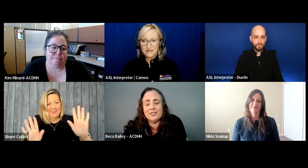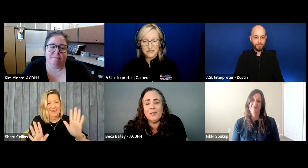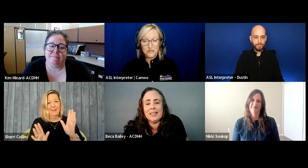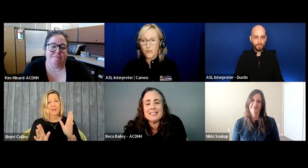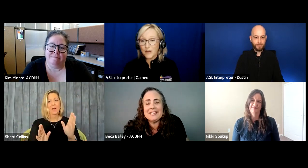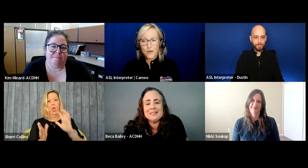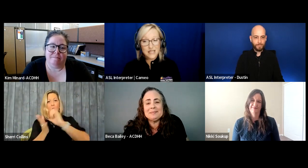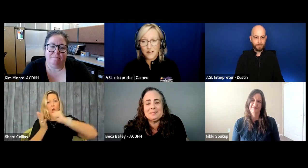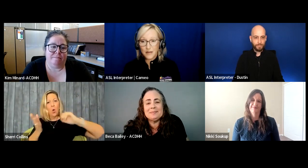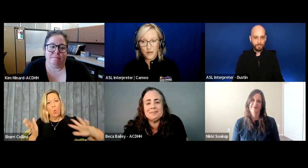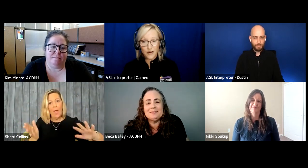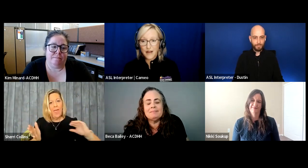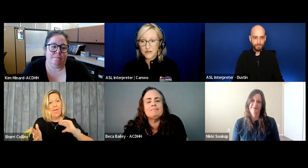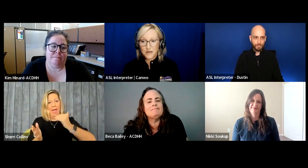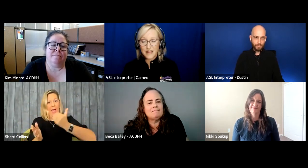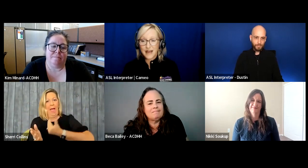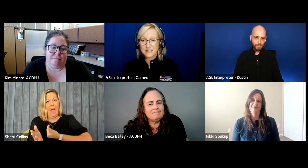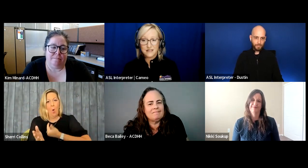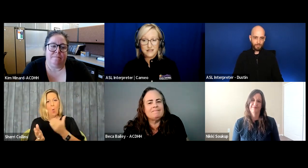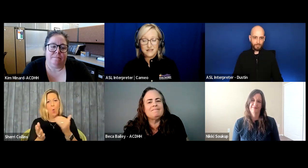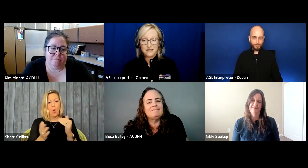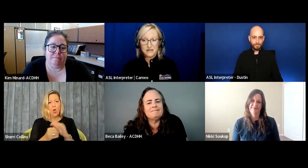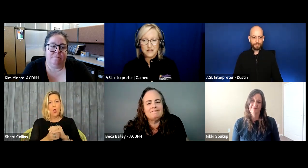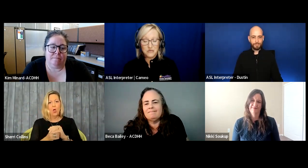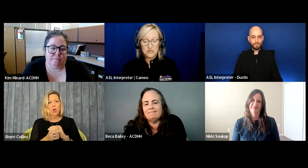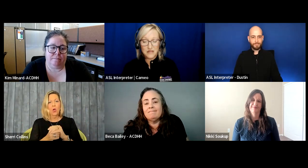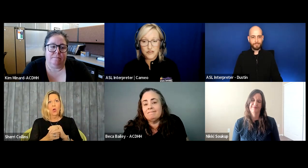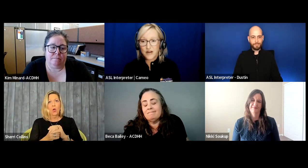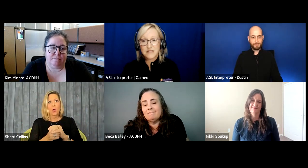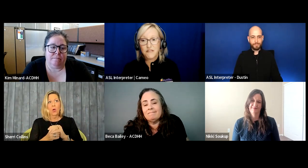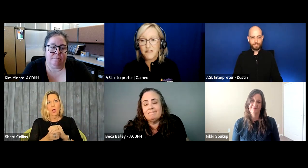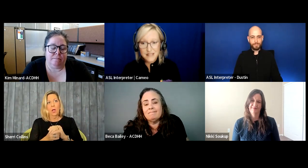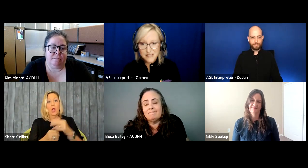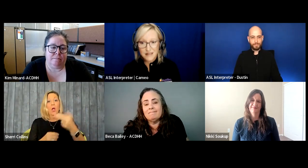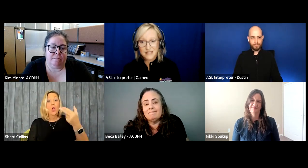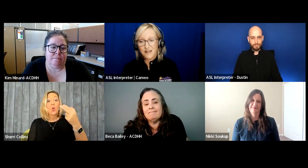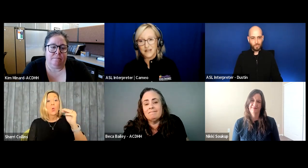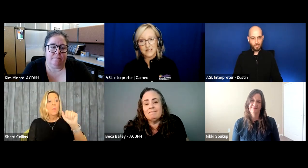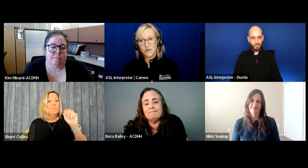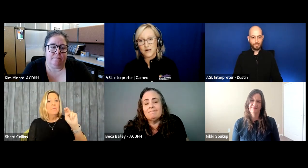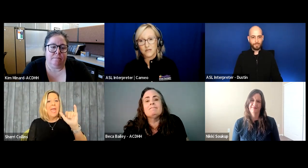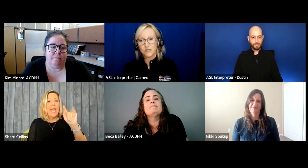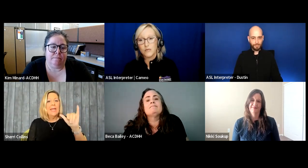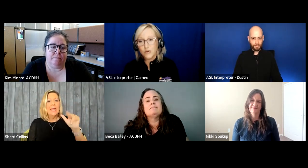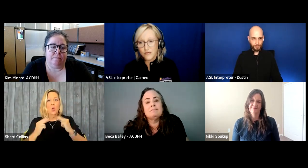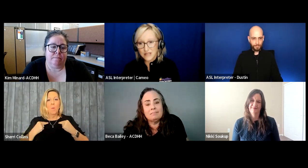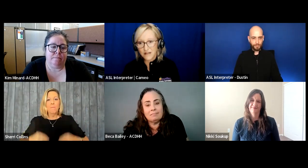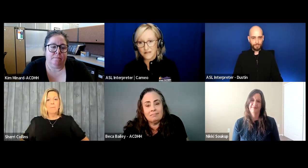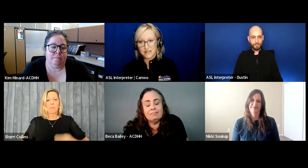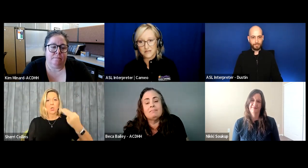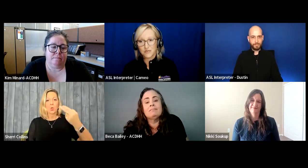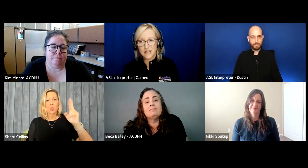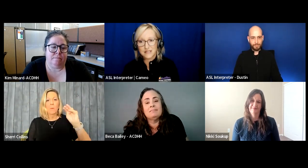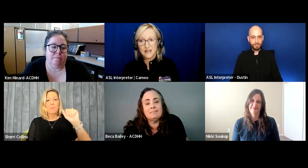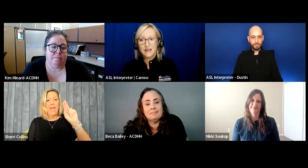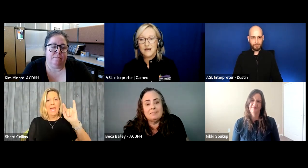Obviously, when most hearing people are encountered with that, they're trying to fix the deafness or remove the